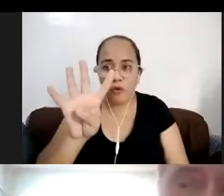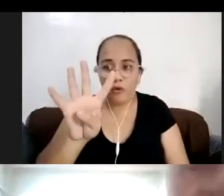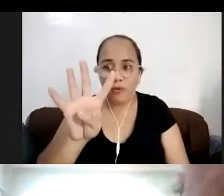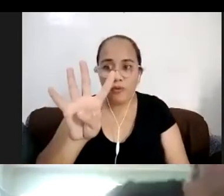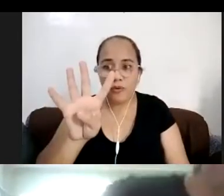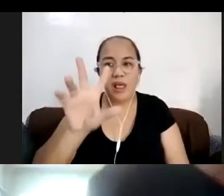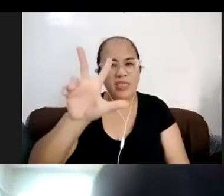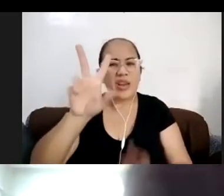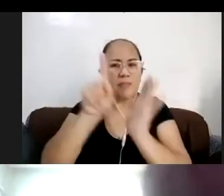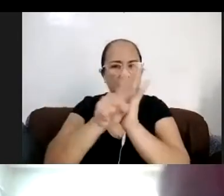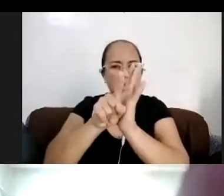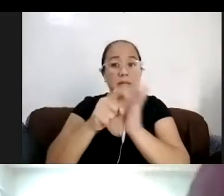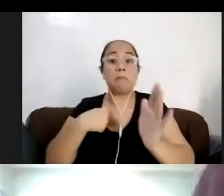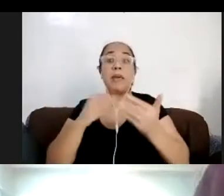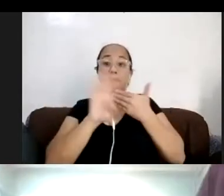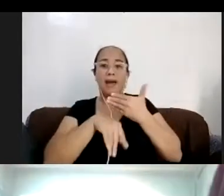Okay, I'll be right back.